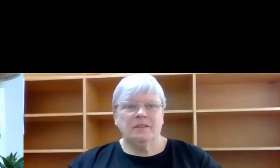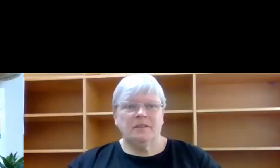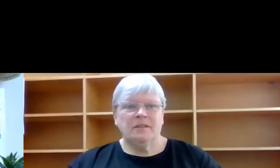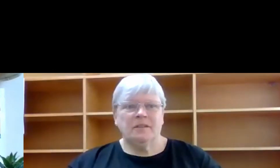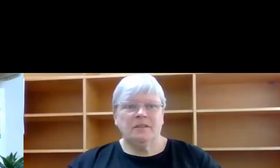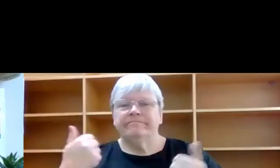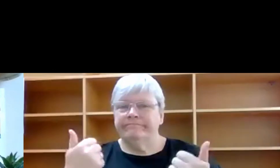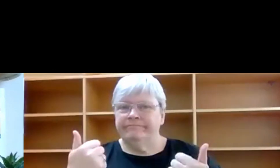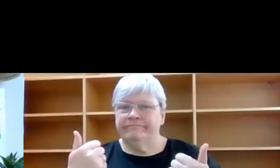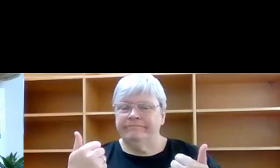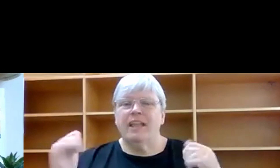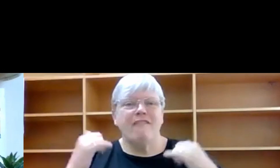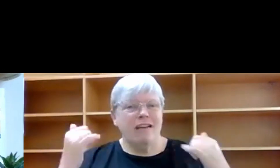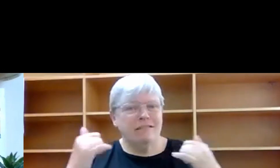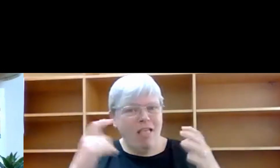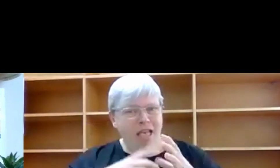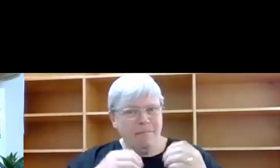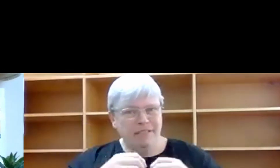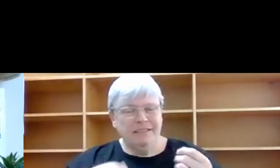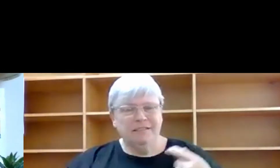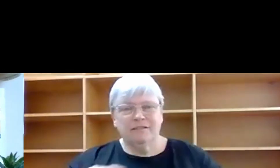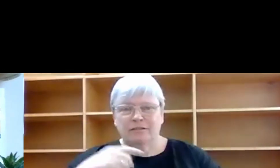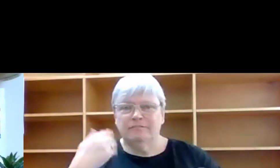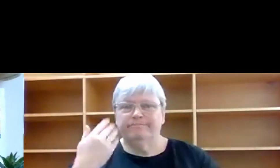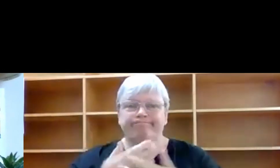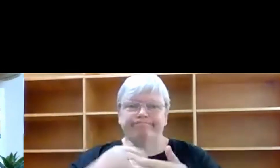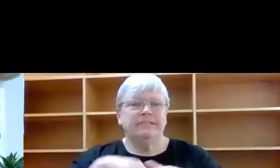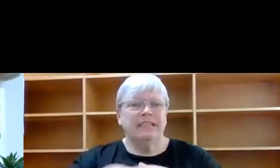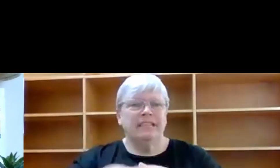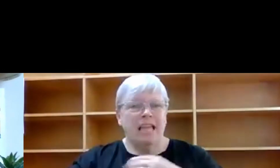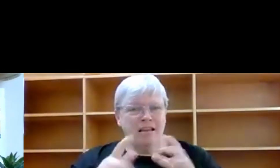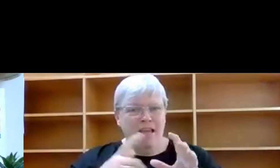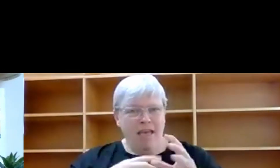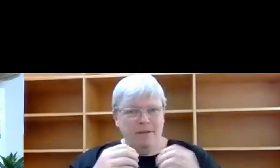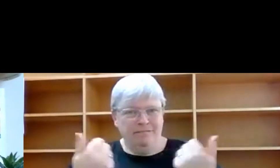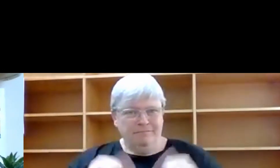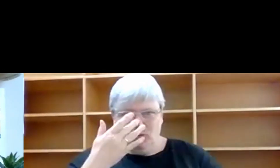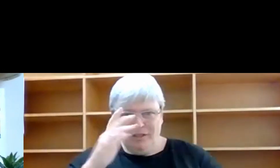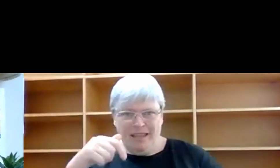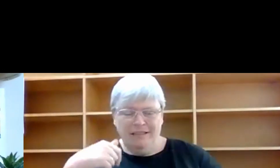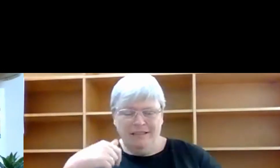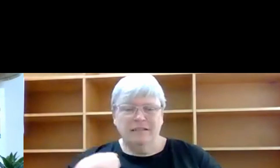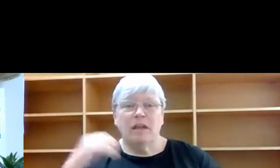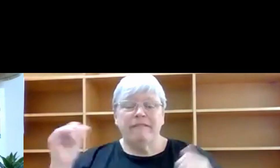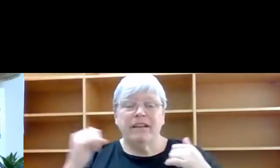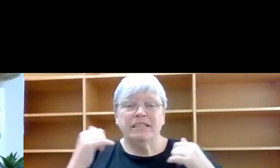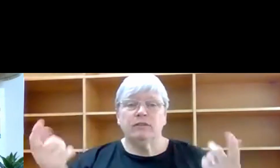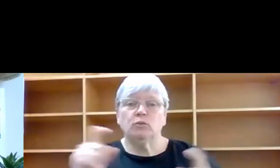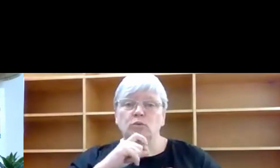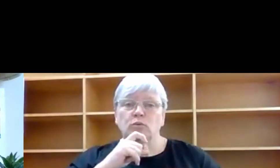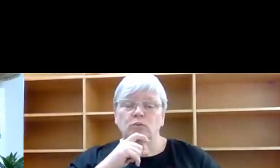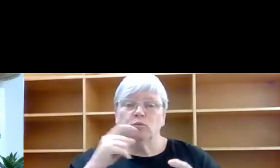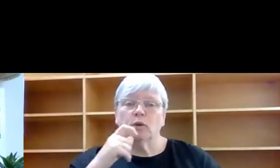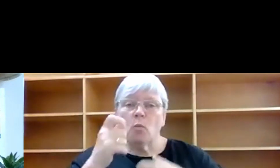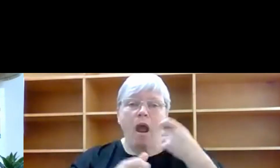is in Aberdeen, and so for all intents and purposes, we're in Aberdeen right now. This festival is brought to you by the Word Centre